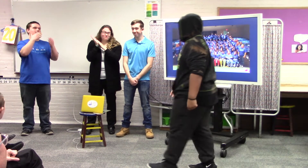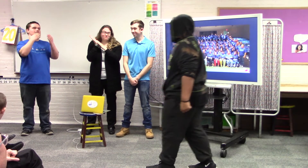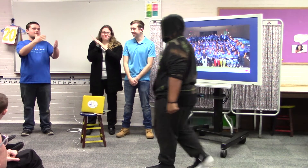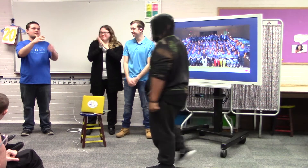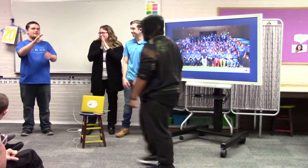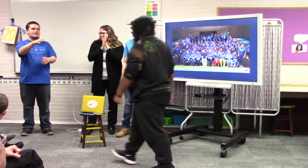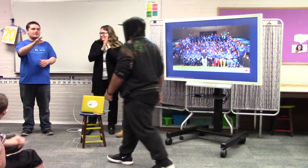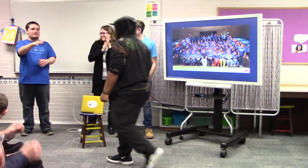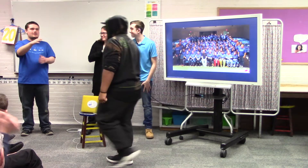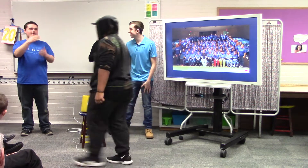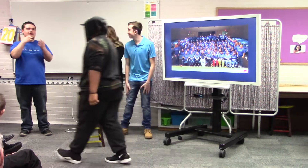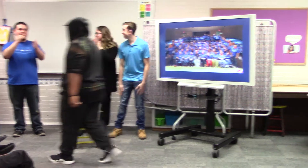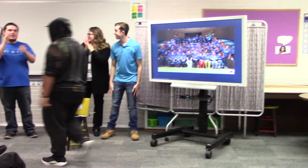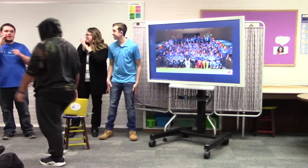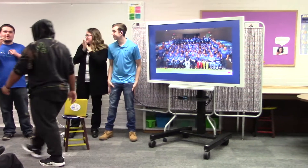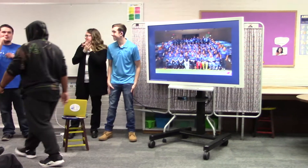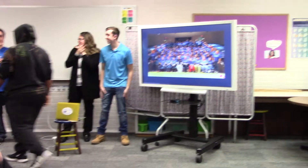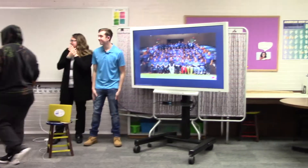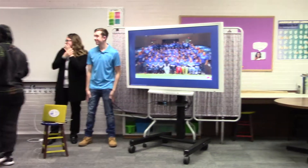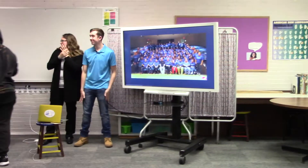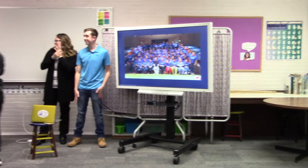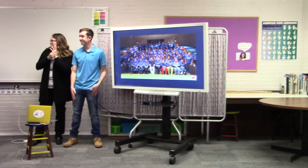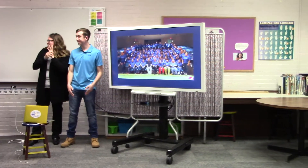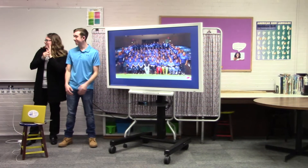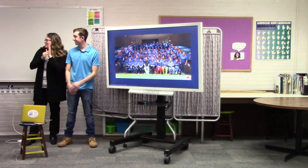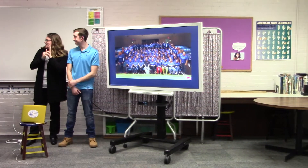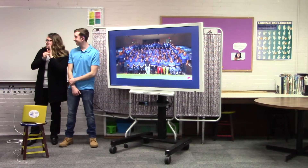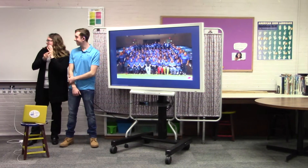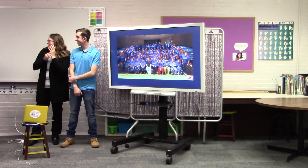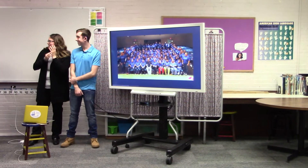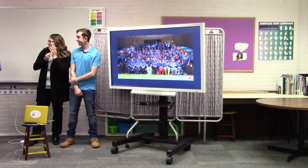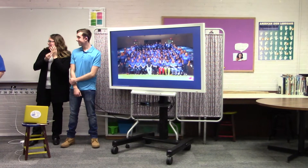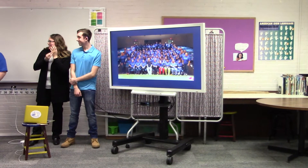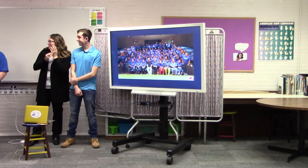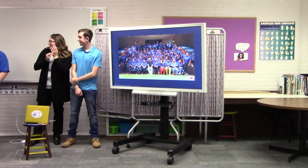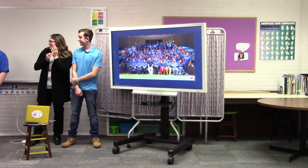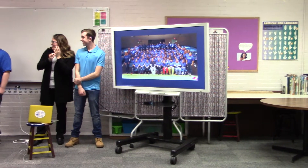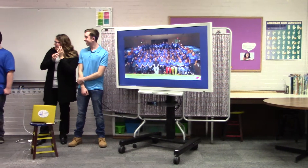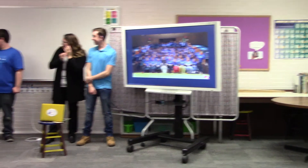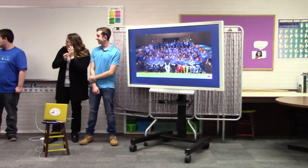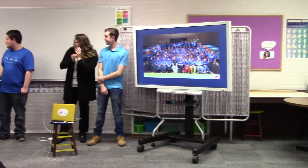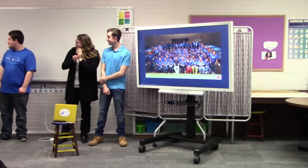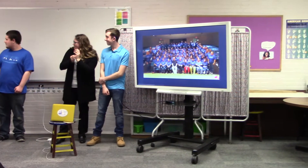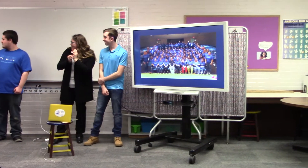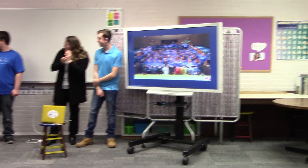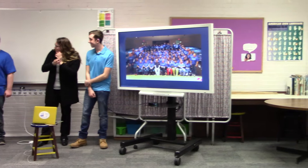can do that. Yes. Yeah, good luck. 2 years will be your turn, Tyler saying 2 years.